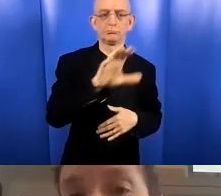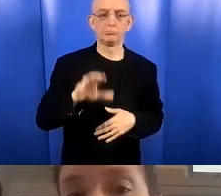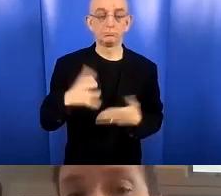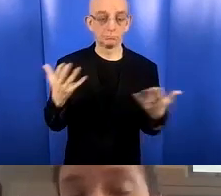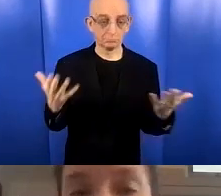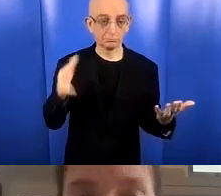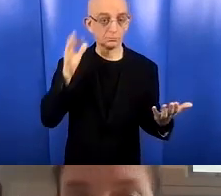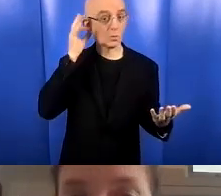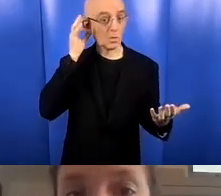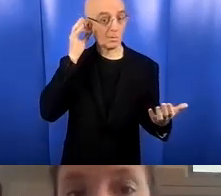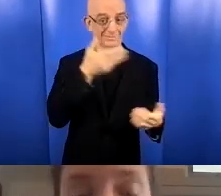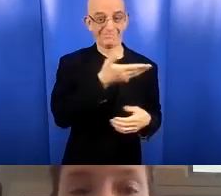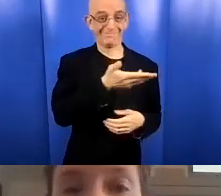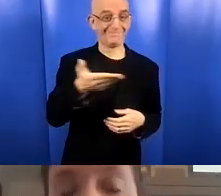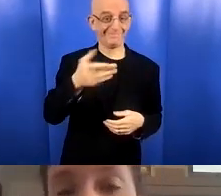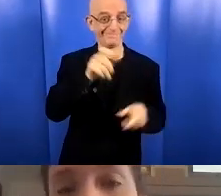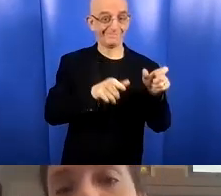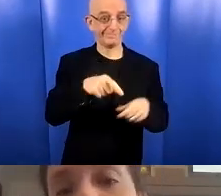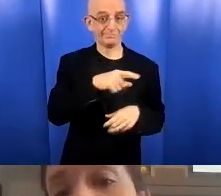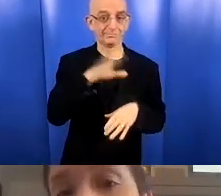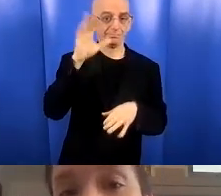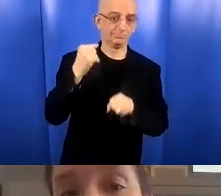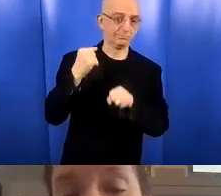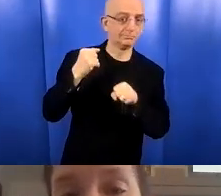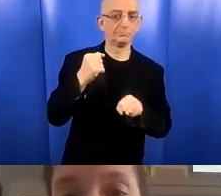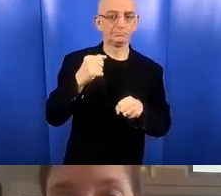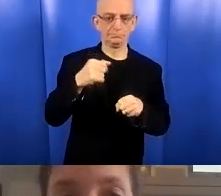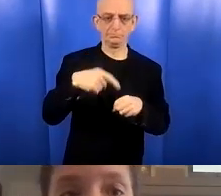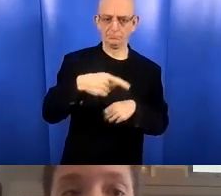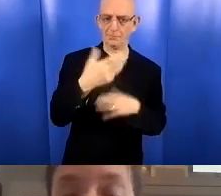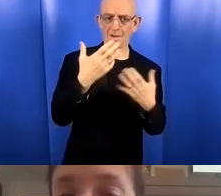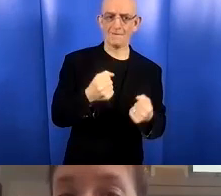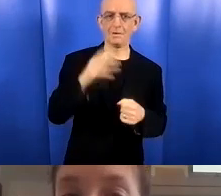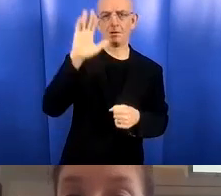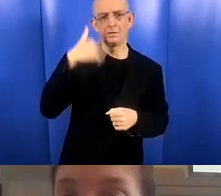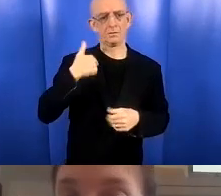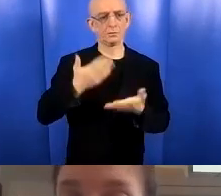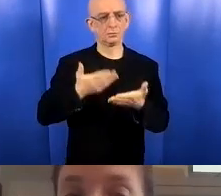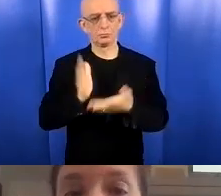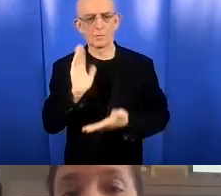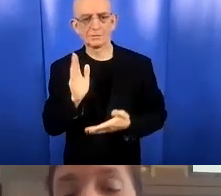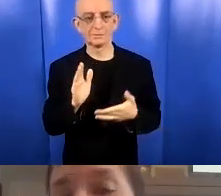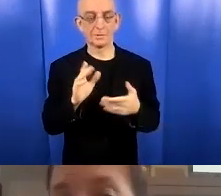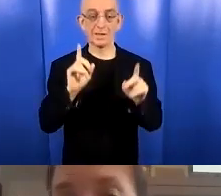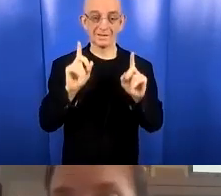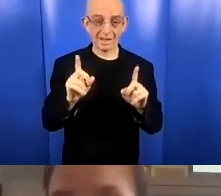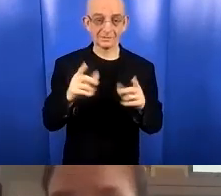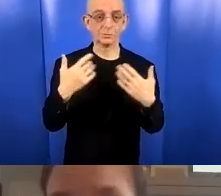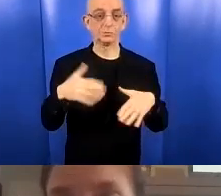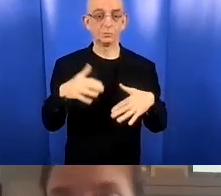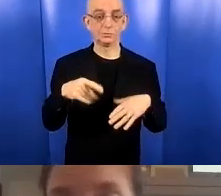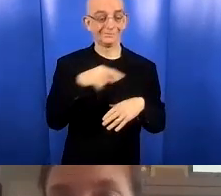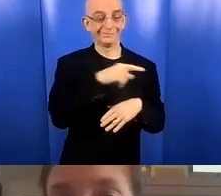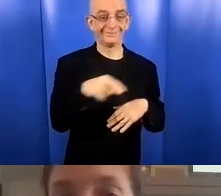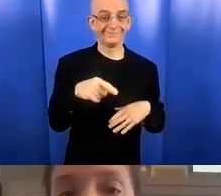the people fighting for rights, but also those who face violations, especially, for instance, on online harassment, but also, of course,